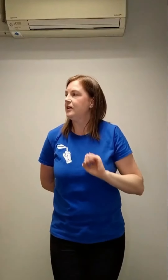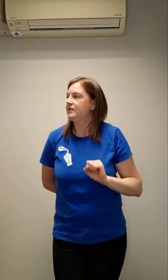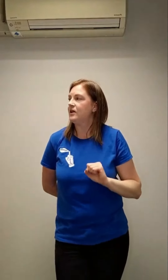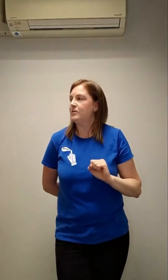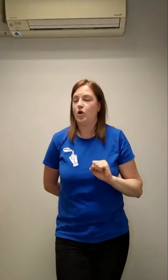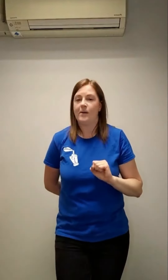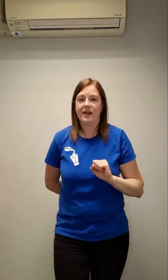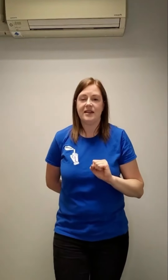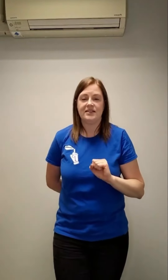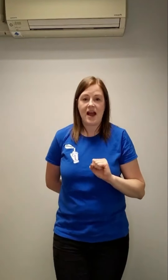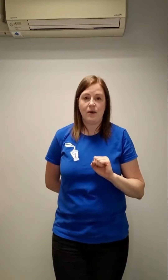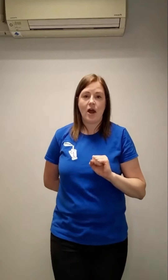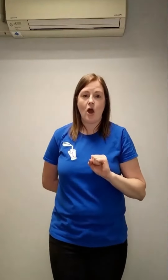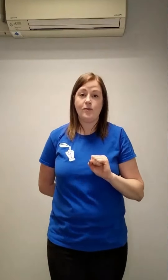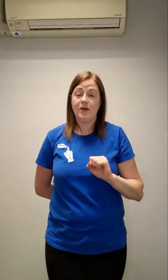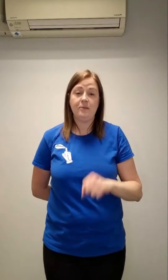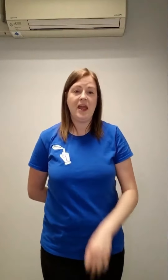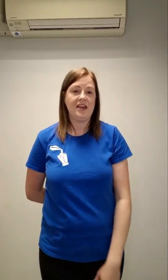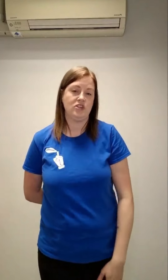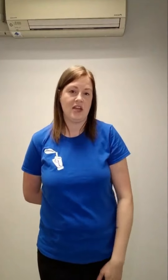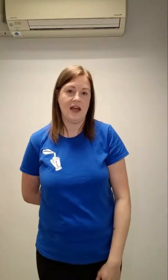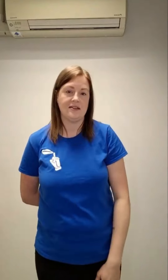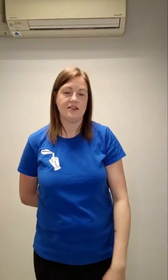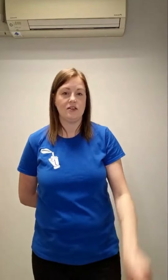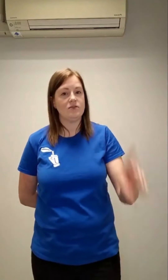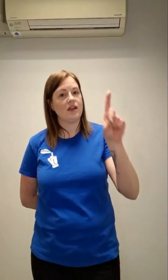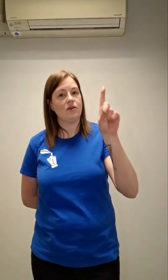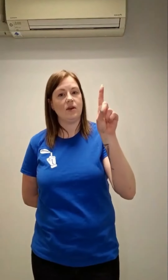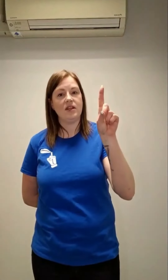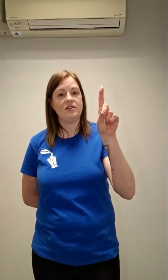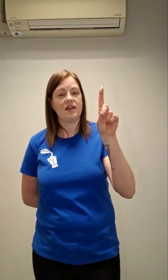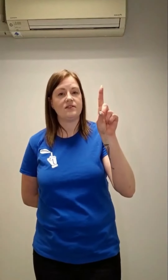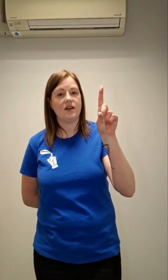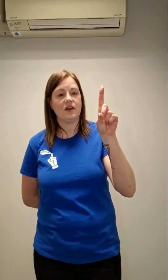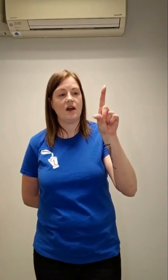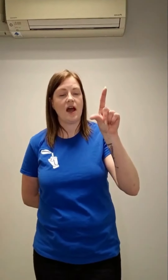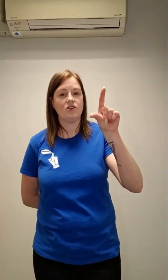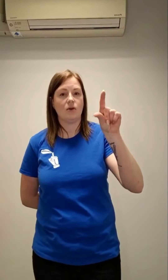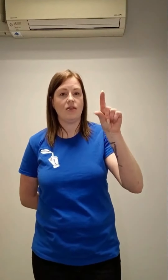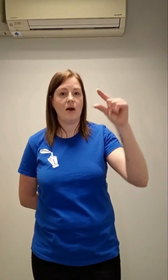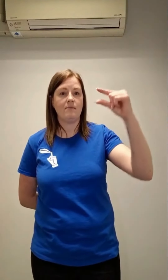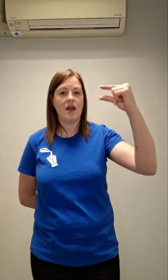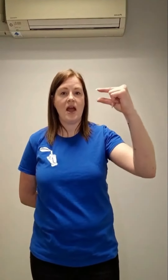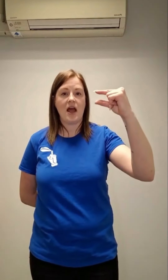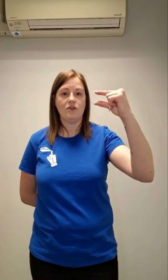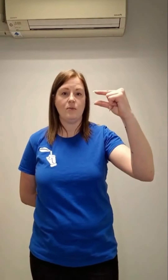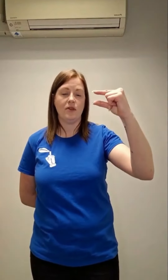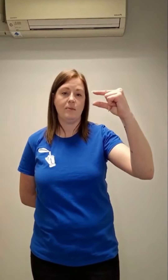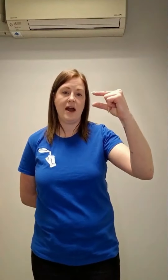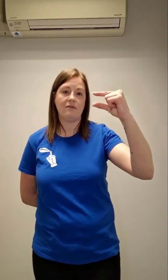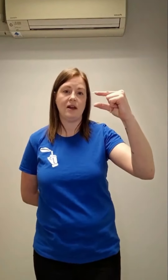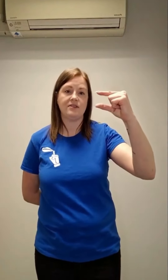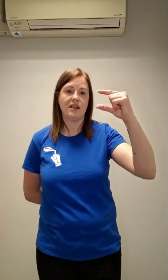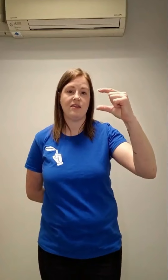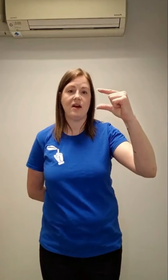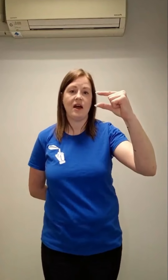Slightly more complicated now, an open pinched hand. So you take your index finger and your thumb and you put them parallel together, and